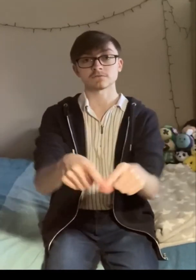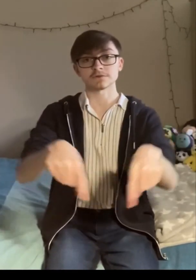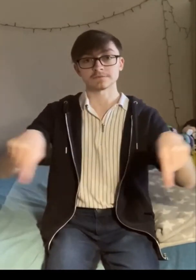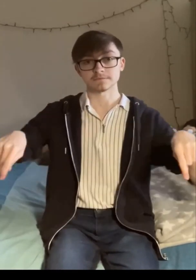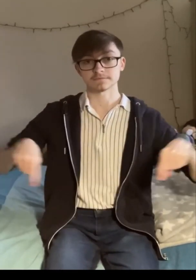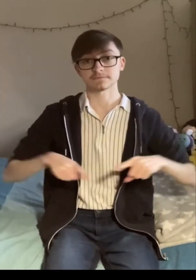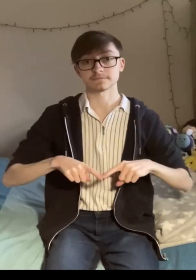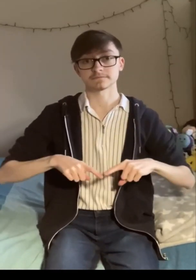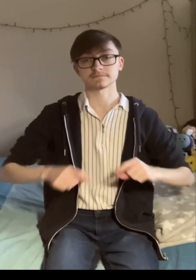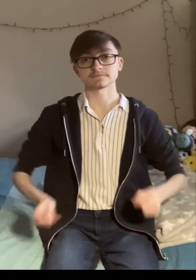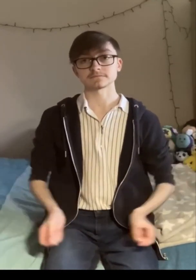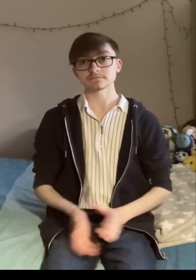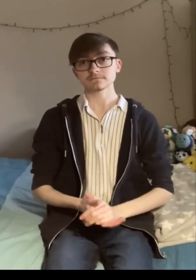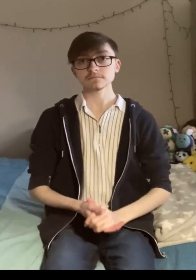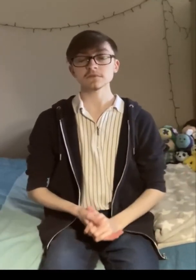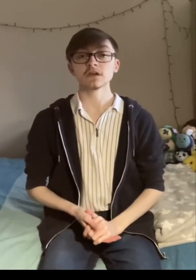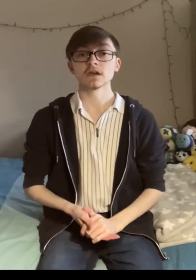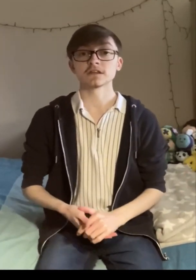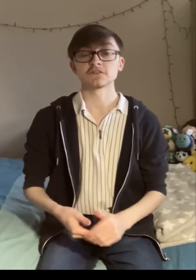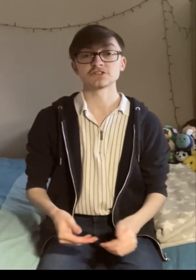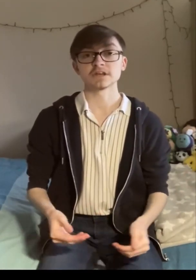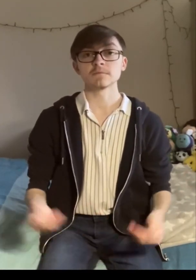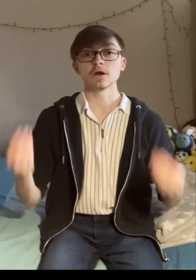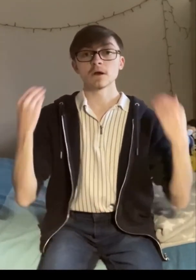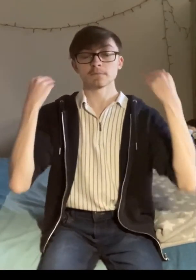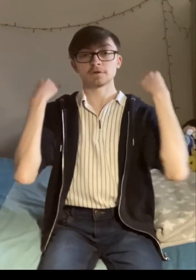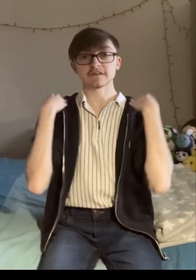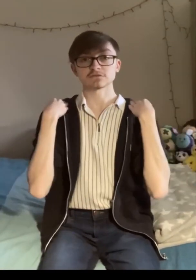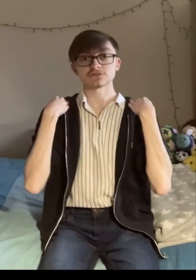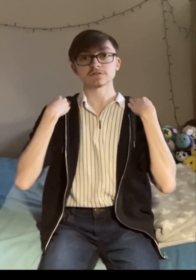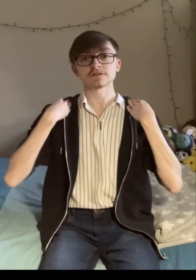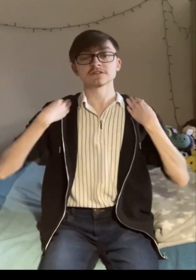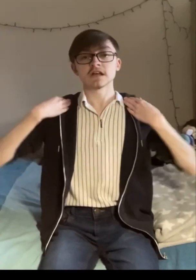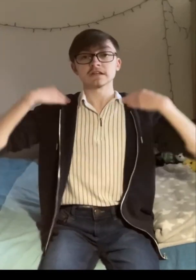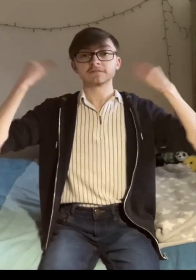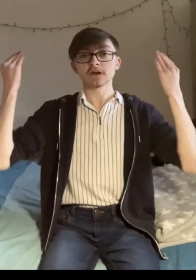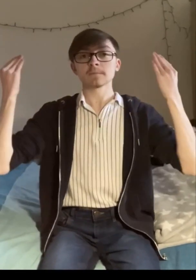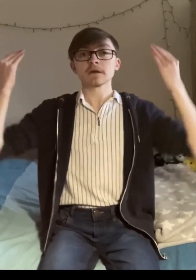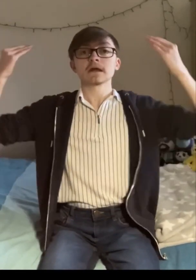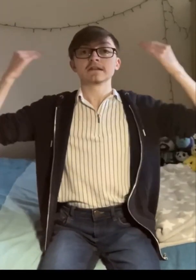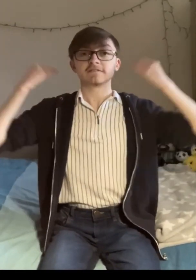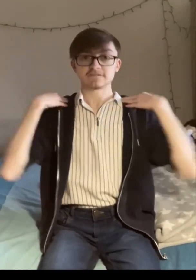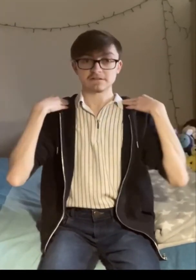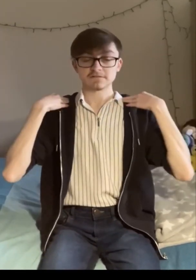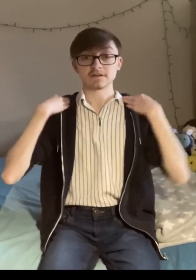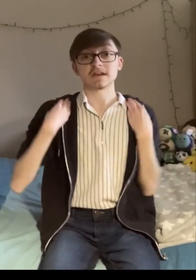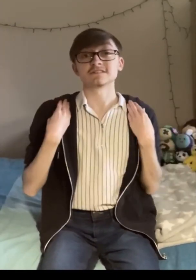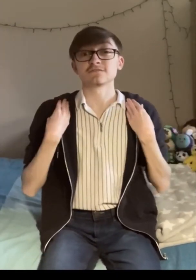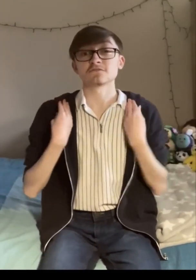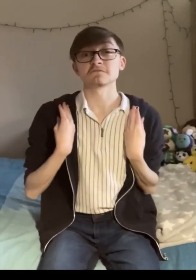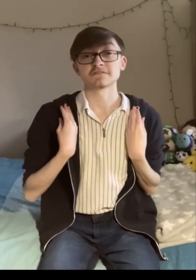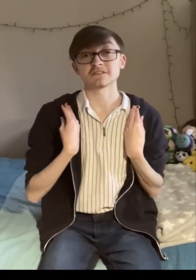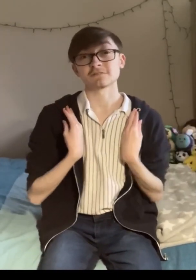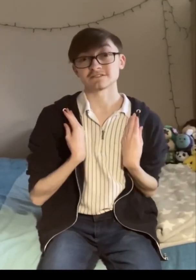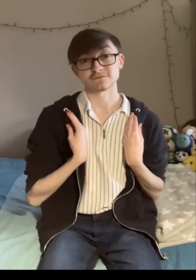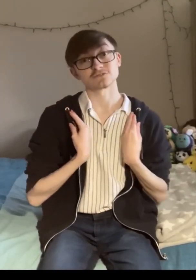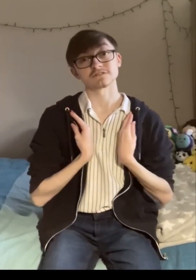classroom. Then for gym, both hands on your shoulders, lift up, lift down. As if you're lifting the weights off your